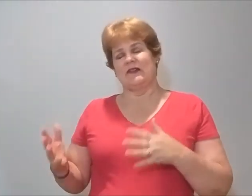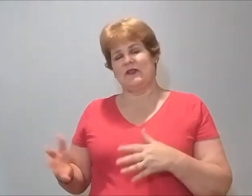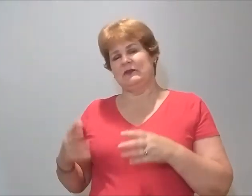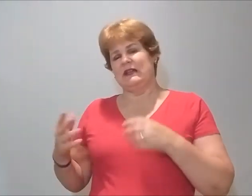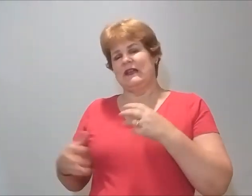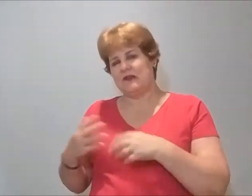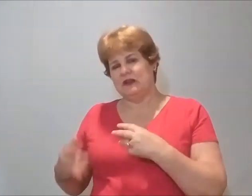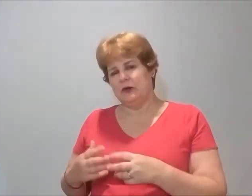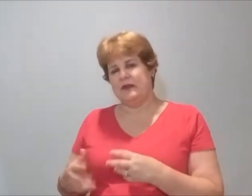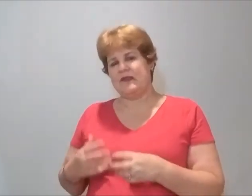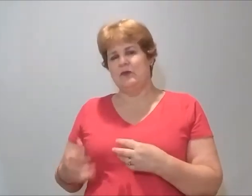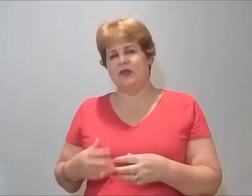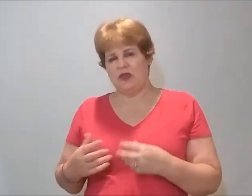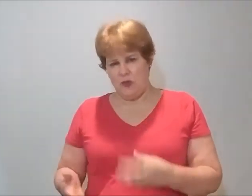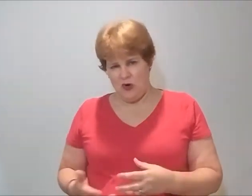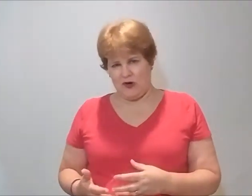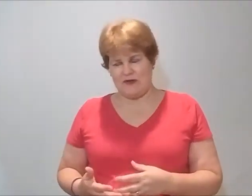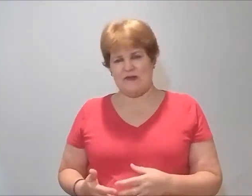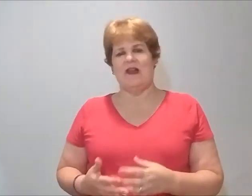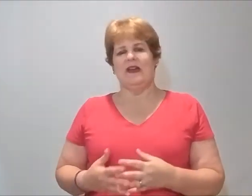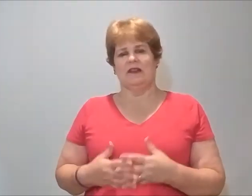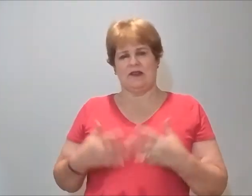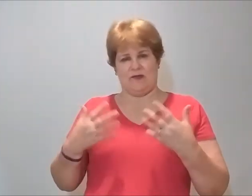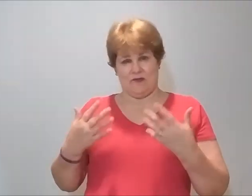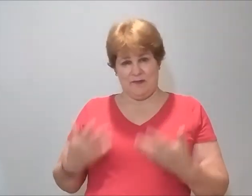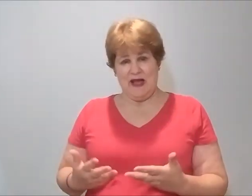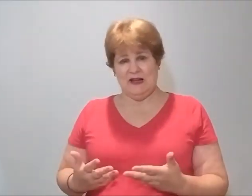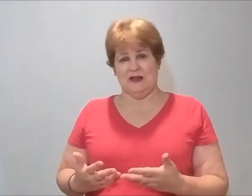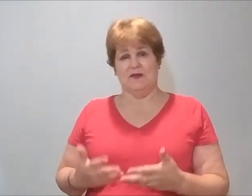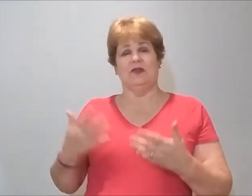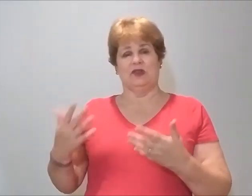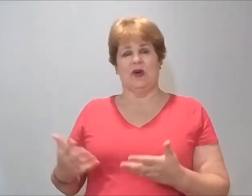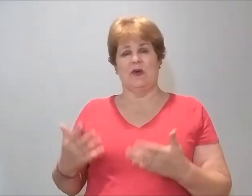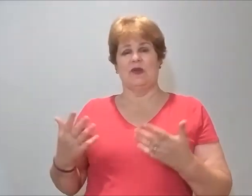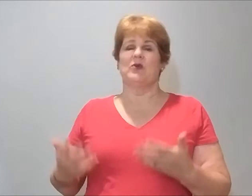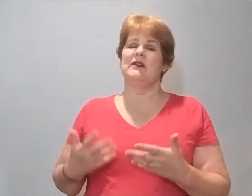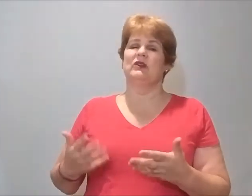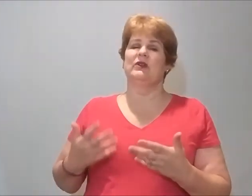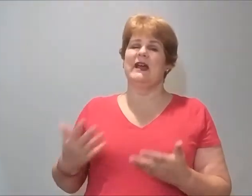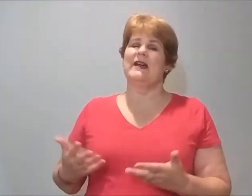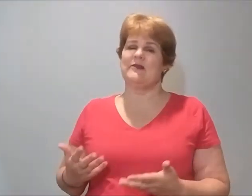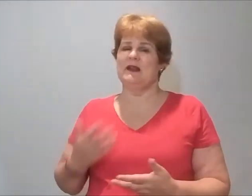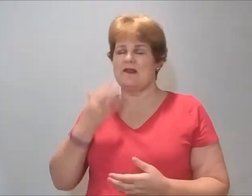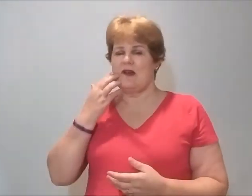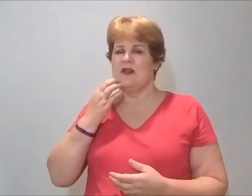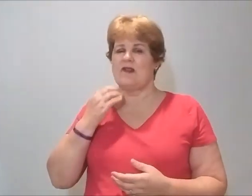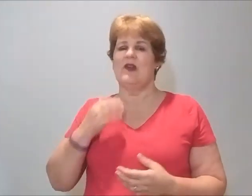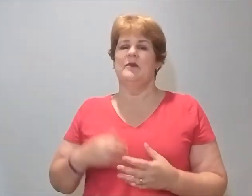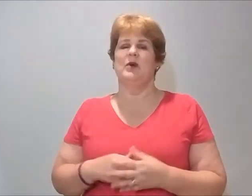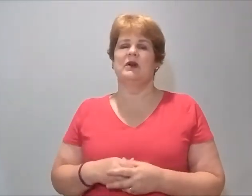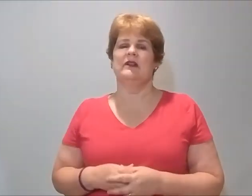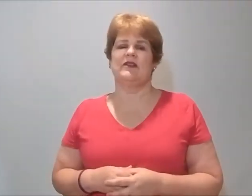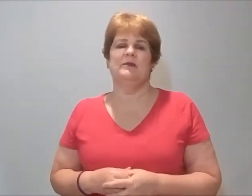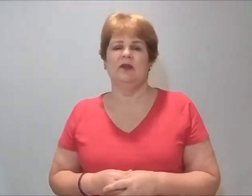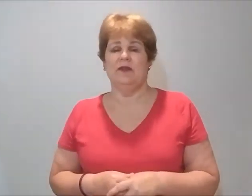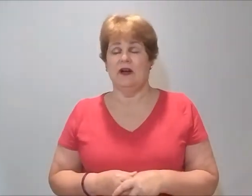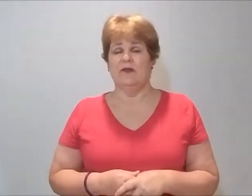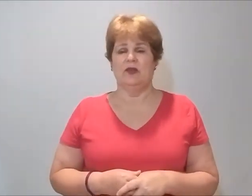except it gets a little busy with the words. It's repetitive, so you won't have to learn as many signs, but we're going to simplify a few